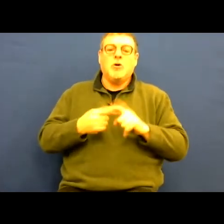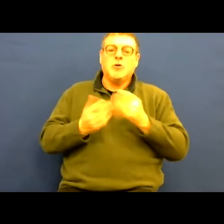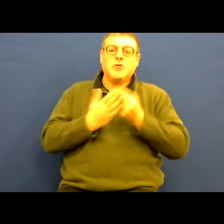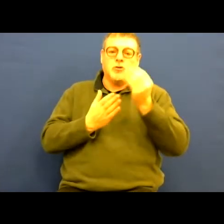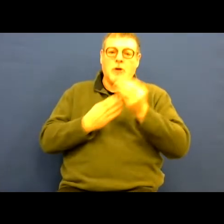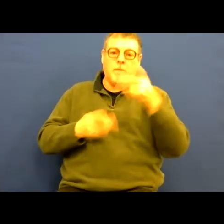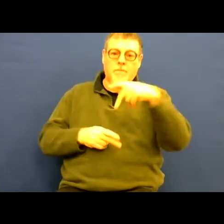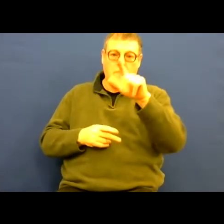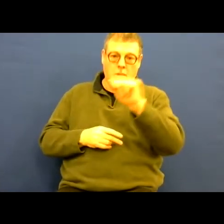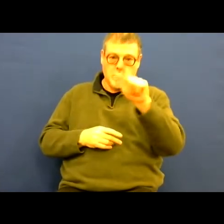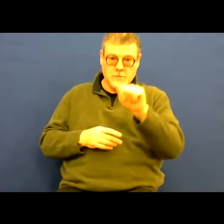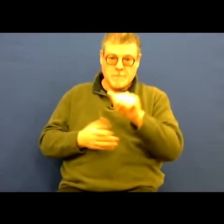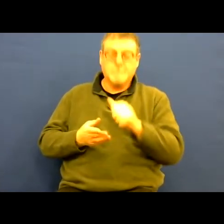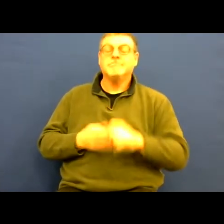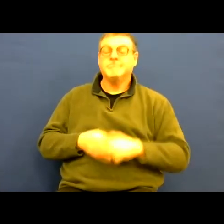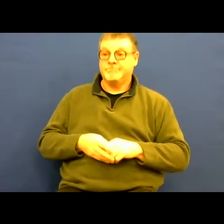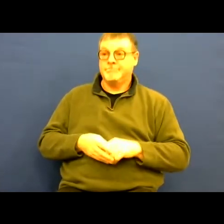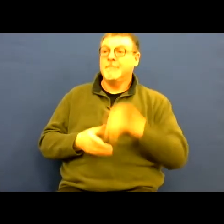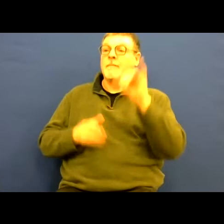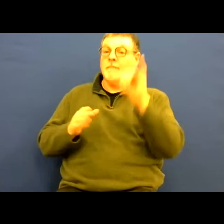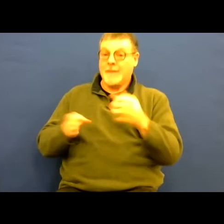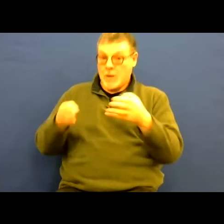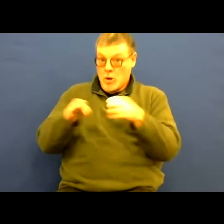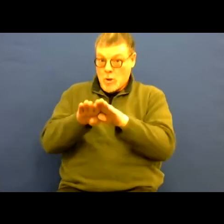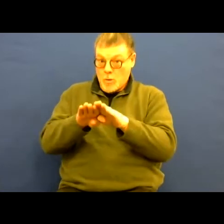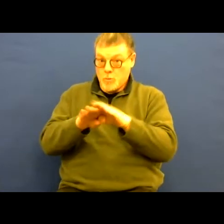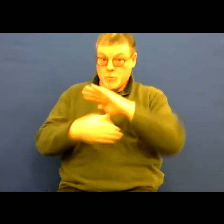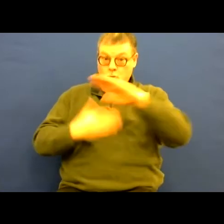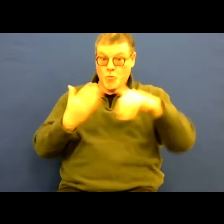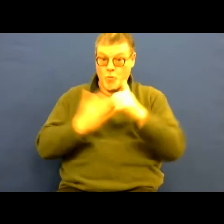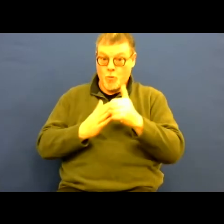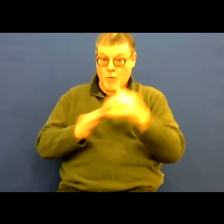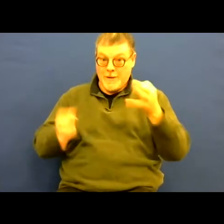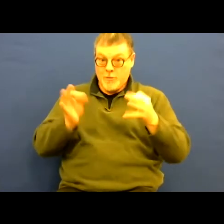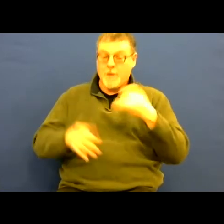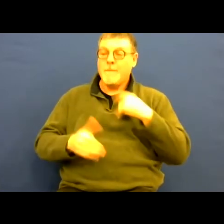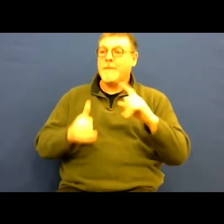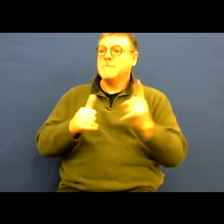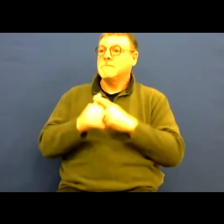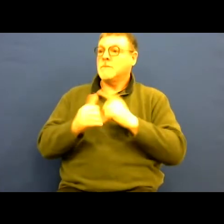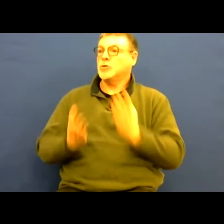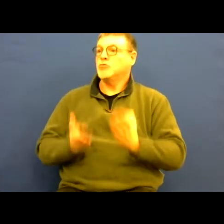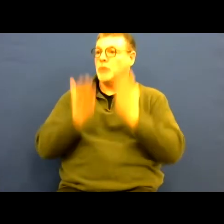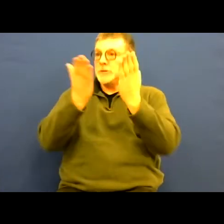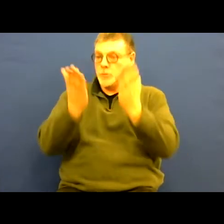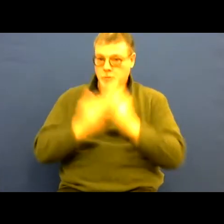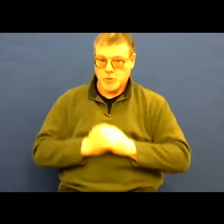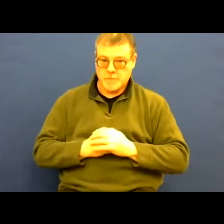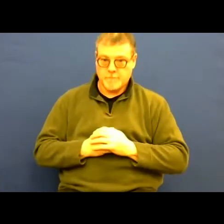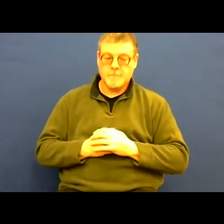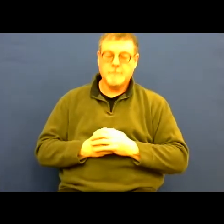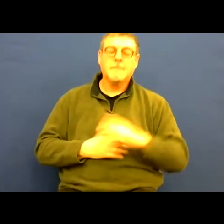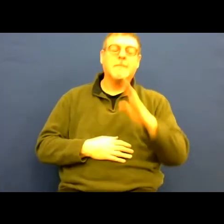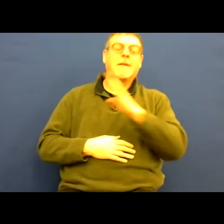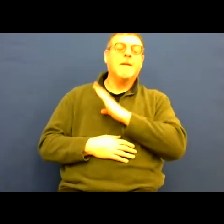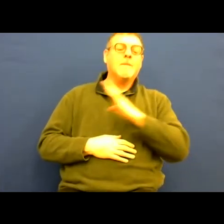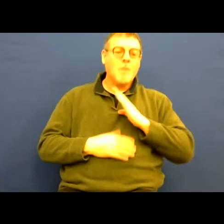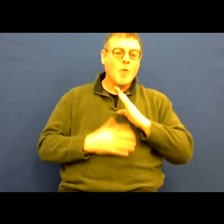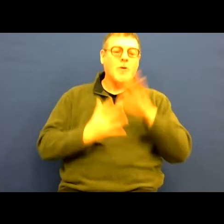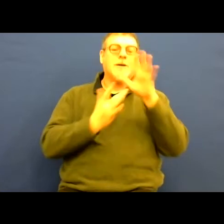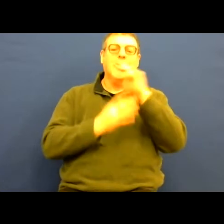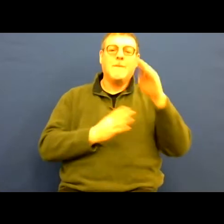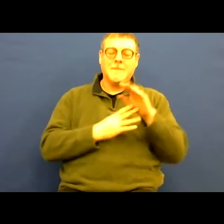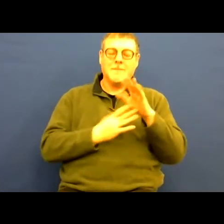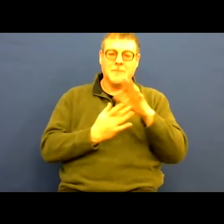That concludes our public hearings. Can I get my first resolution? Mr. Supervisor and fellow board members, I have resolution